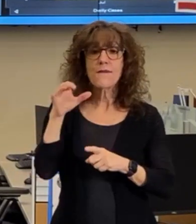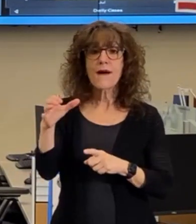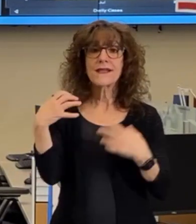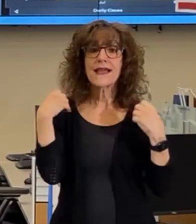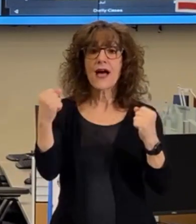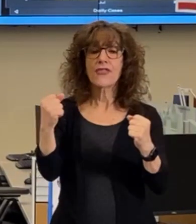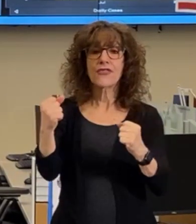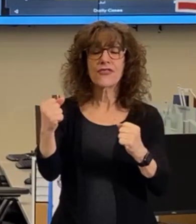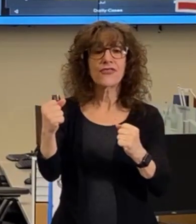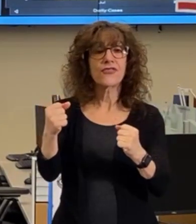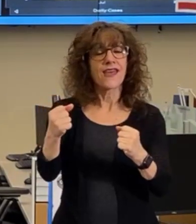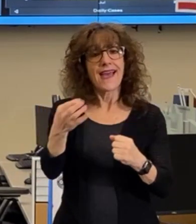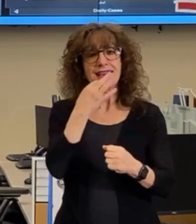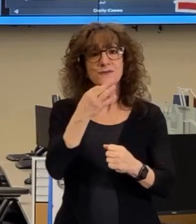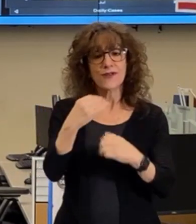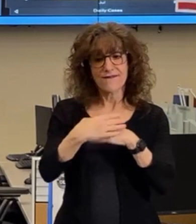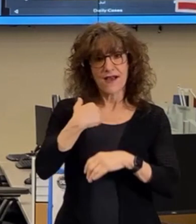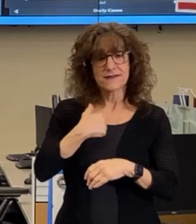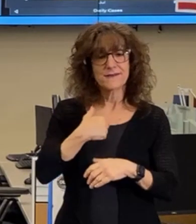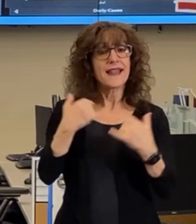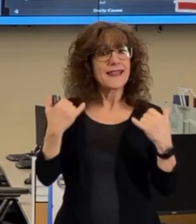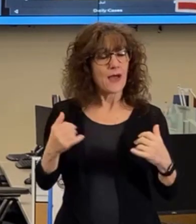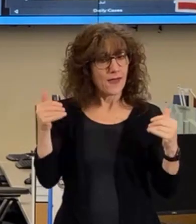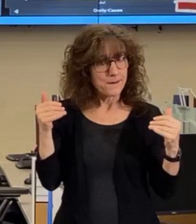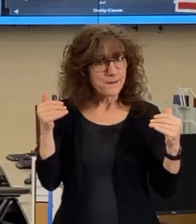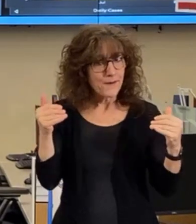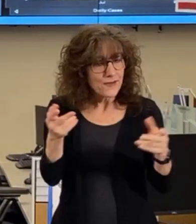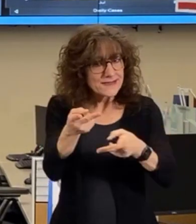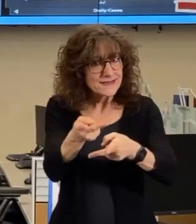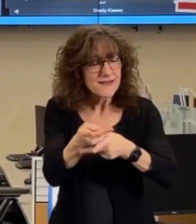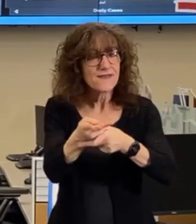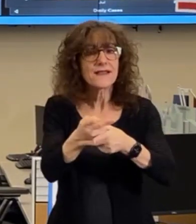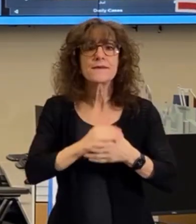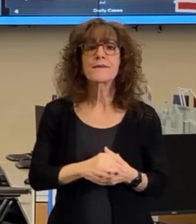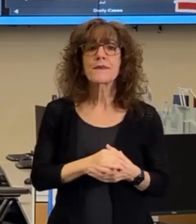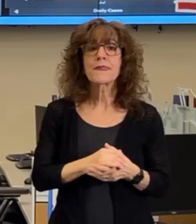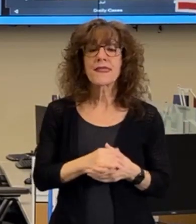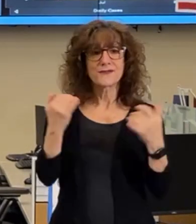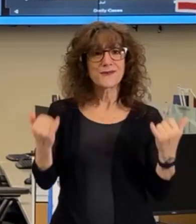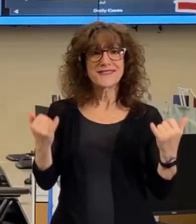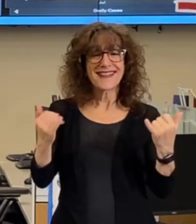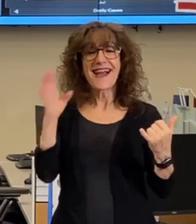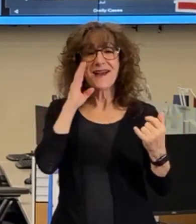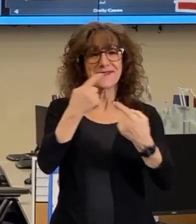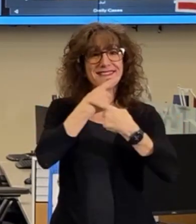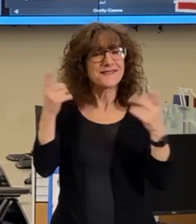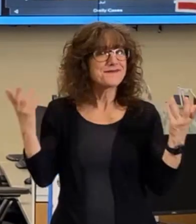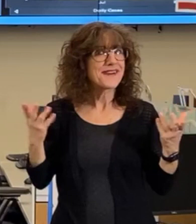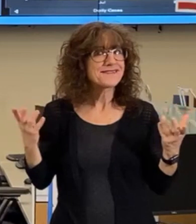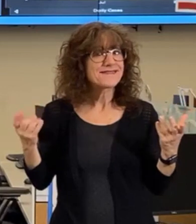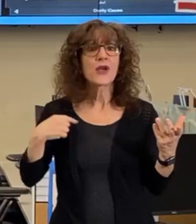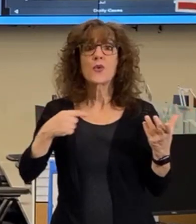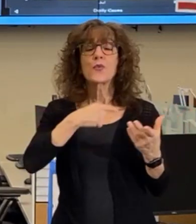experts have advised me that we are now in position to move forward cautiously. That's why today I am announcing that